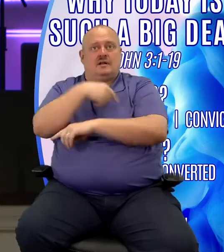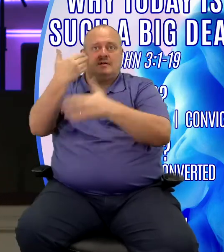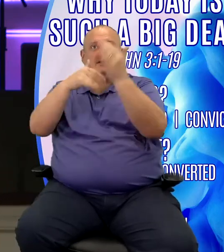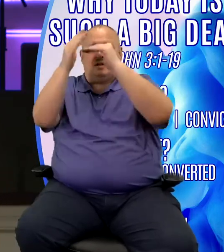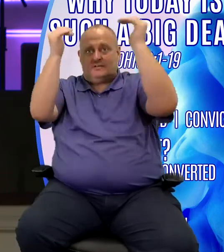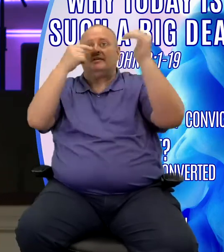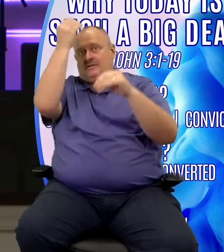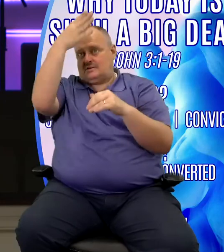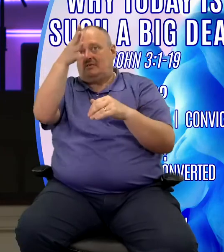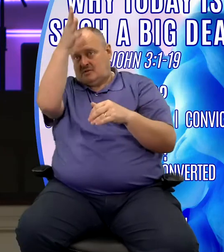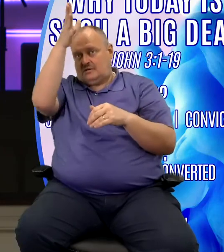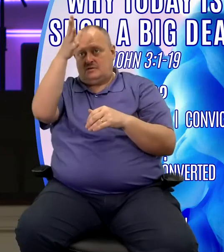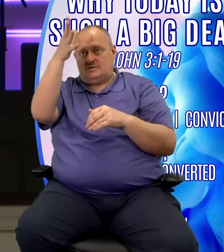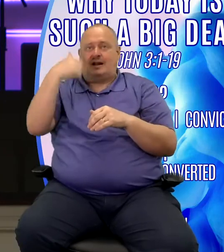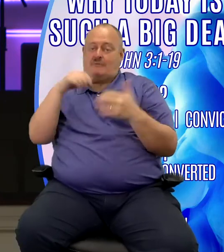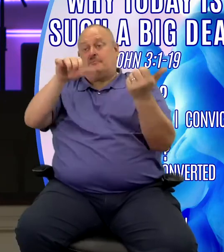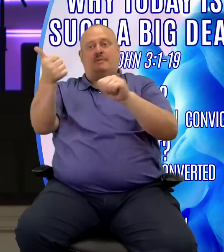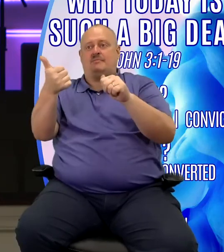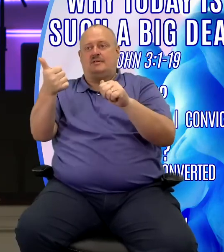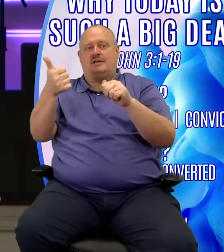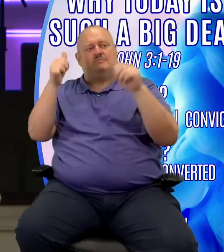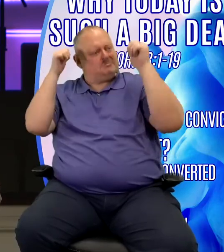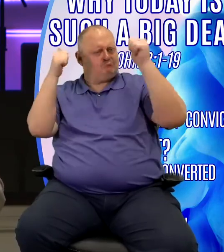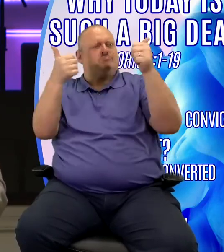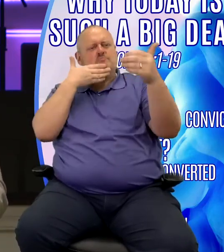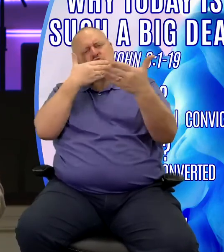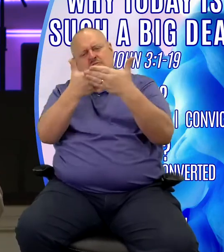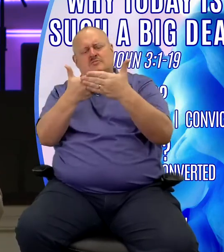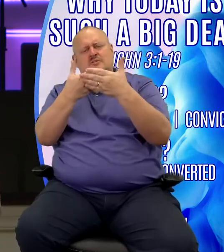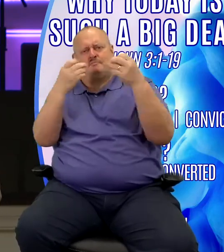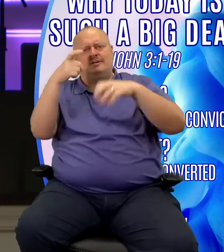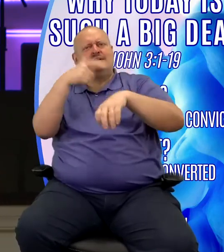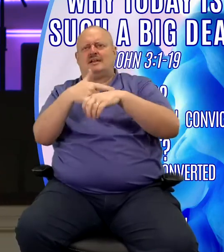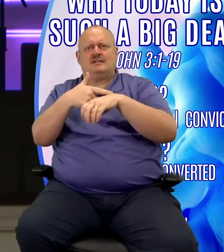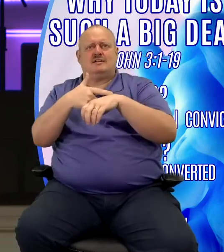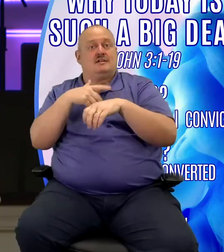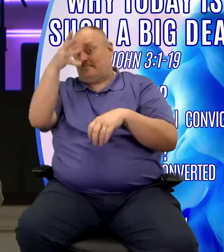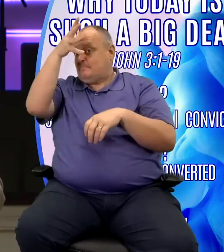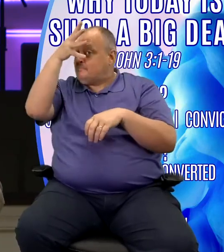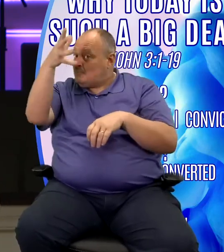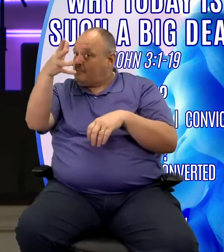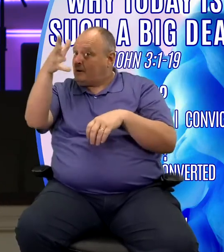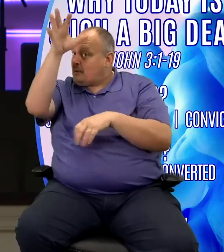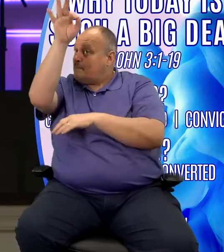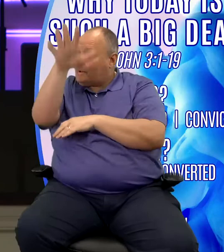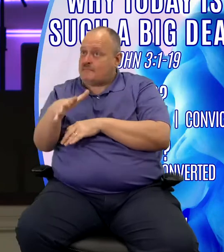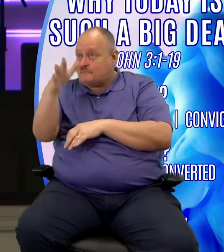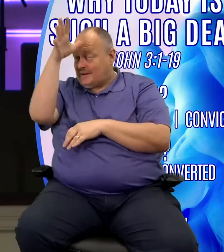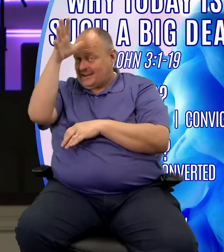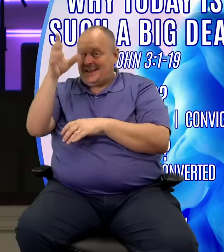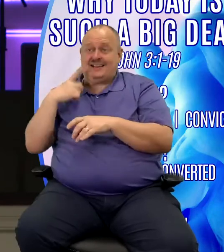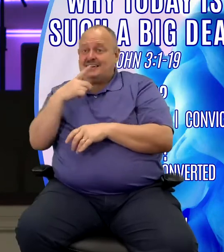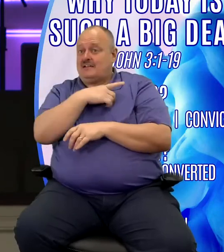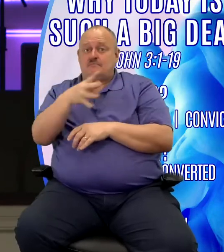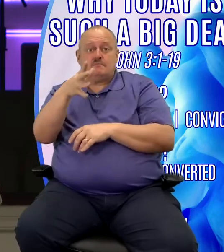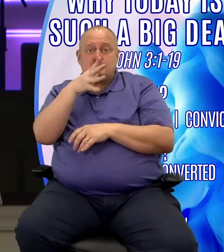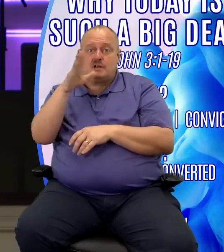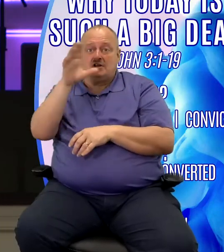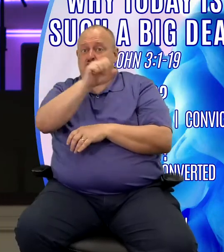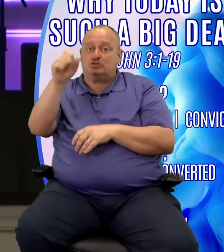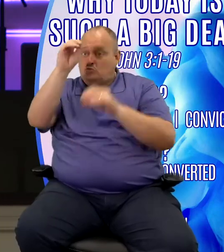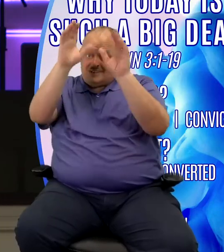to tell God, don't worry, I was a Baptist, got it covered. How many times do we say, well, my grandfather was a pastor, my dad was a deacon, my mom was a Sunday school